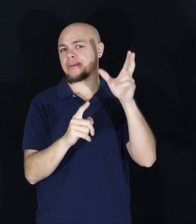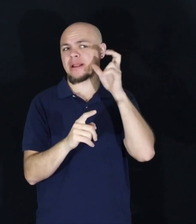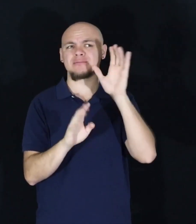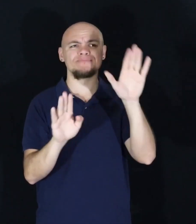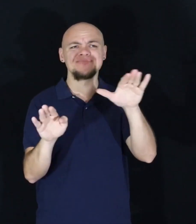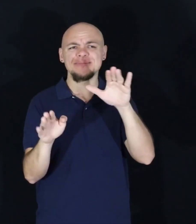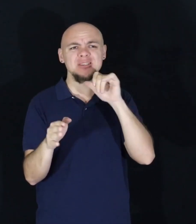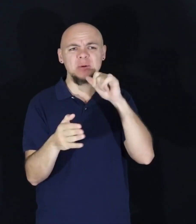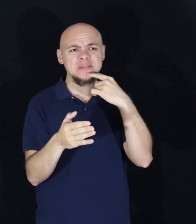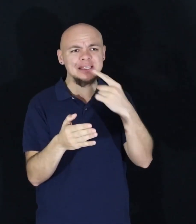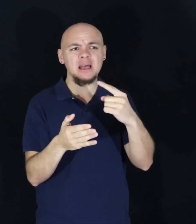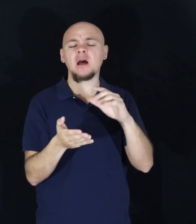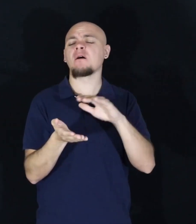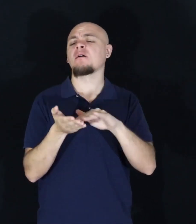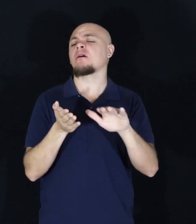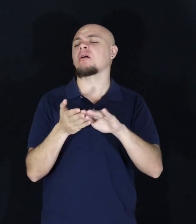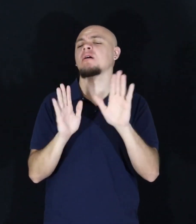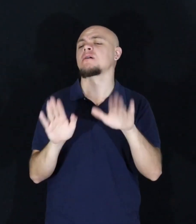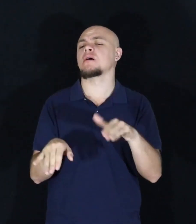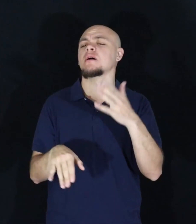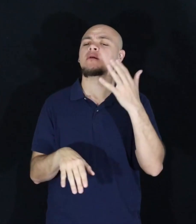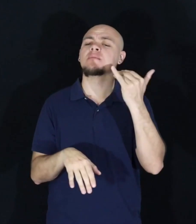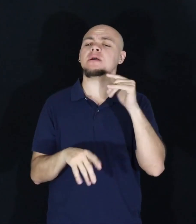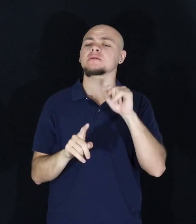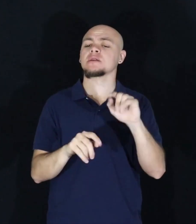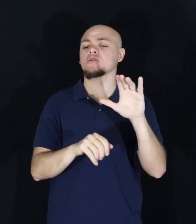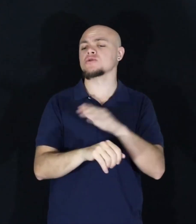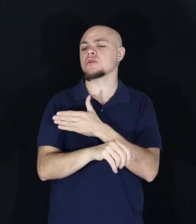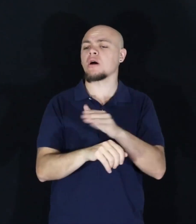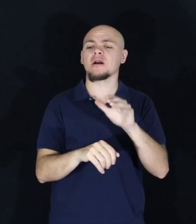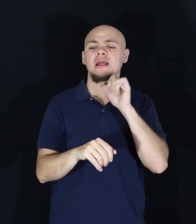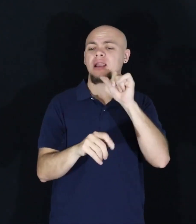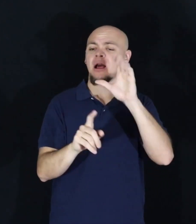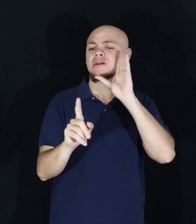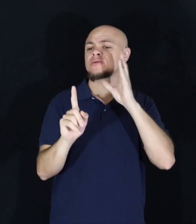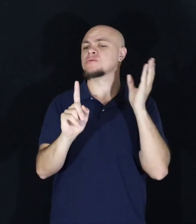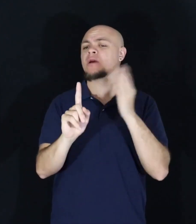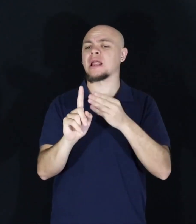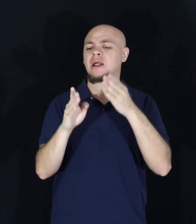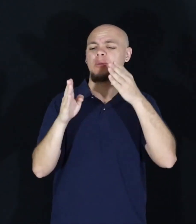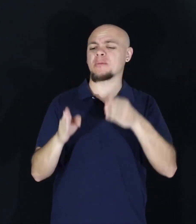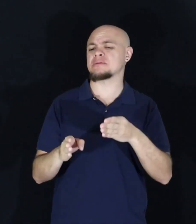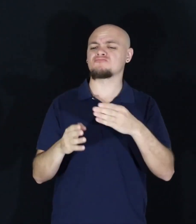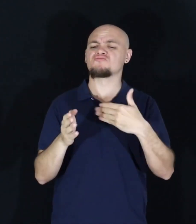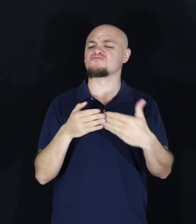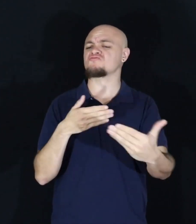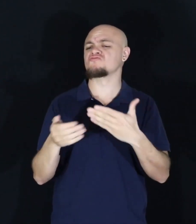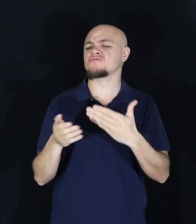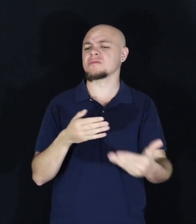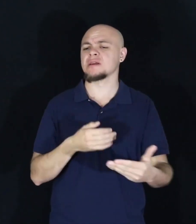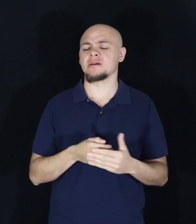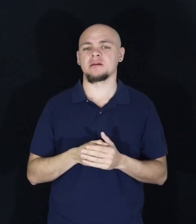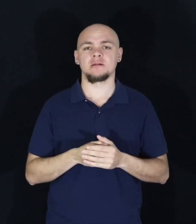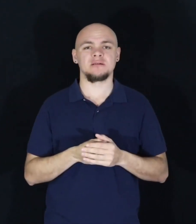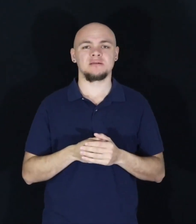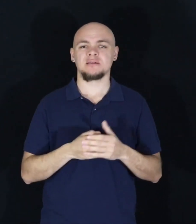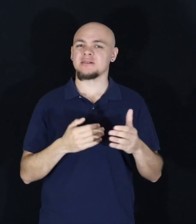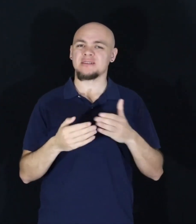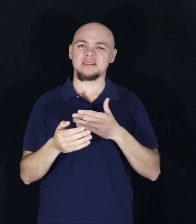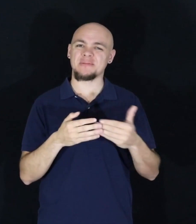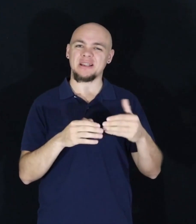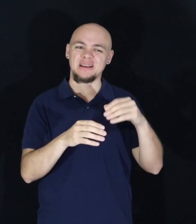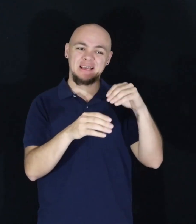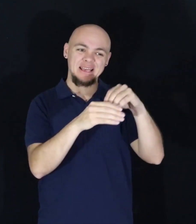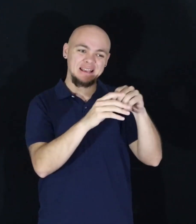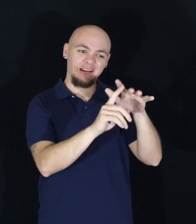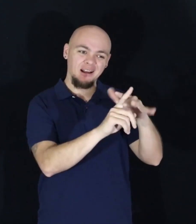say it, they would excuse their behaviour and say that because it was in a song and not directed at anyone, that it didn't matter. It doesn't matter if it's in